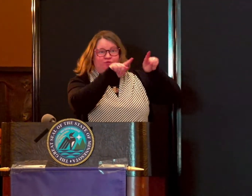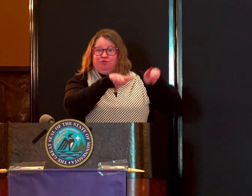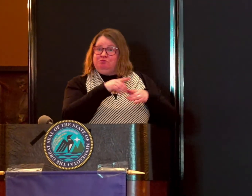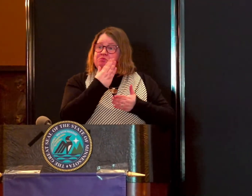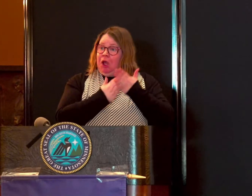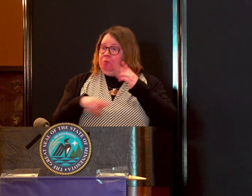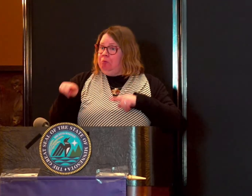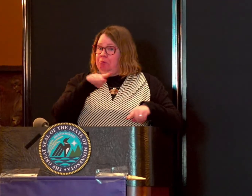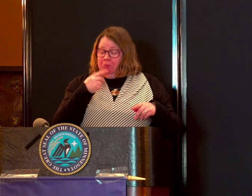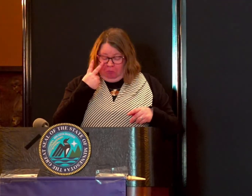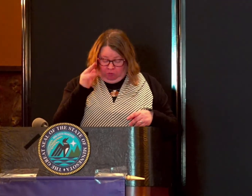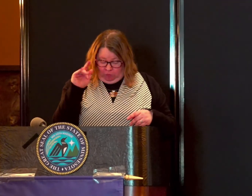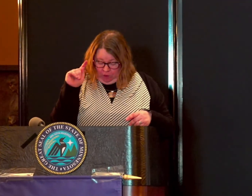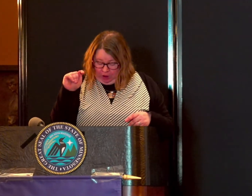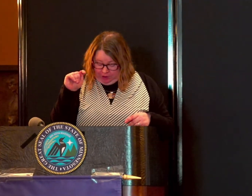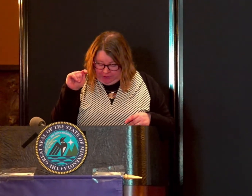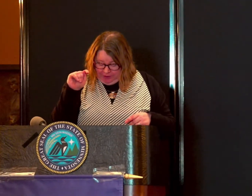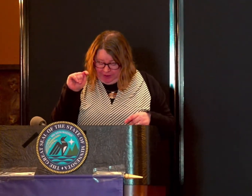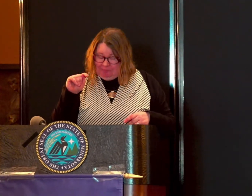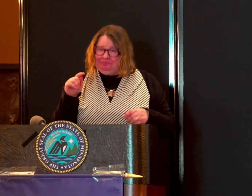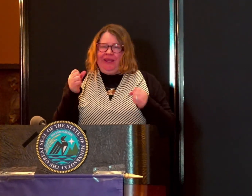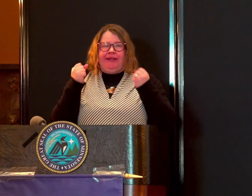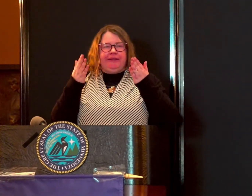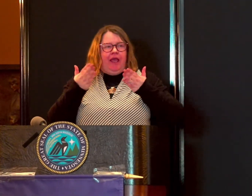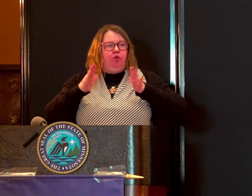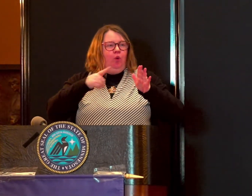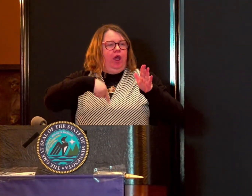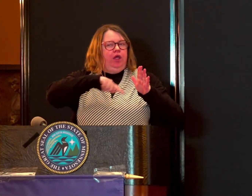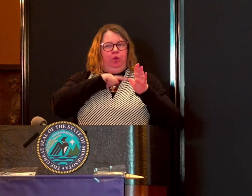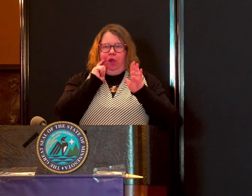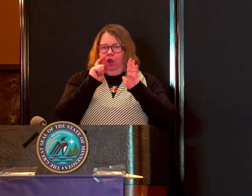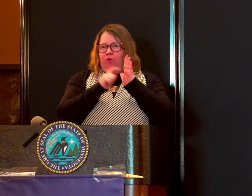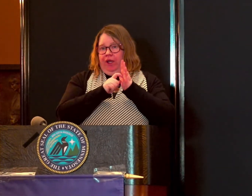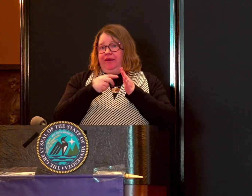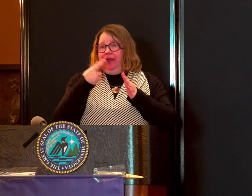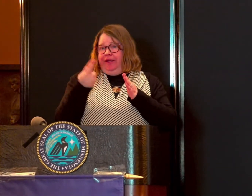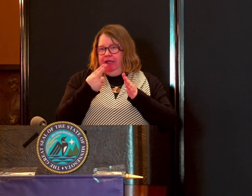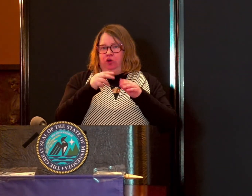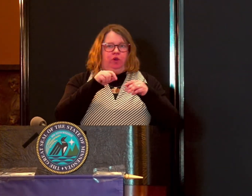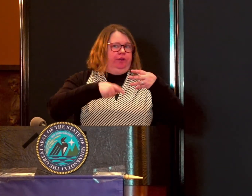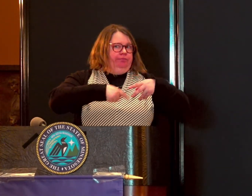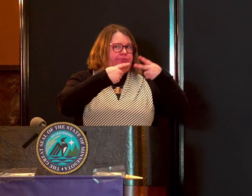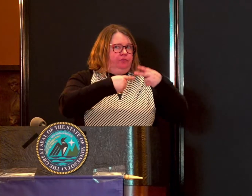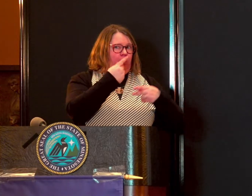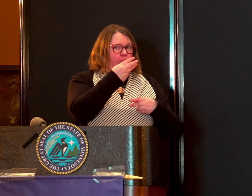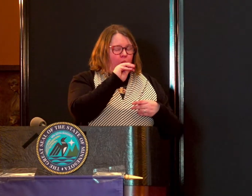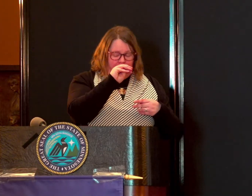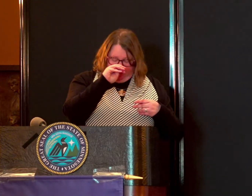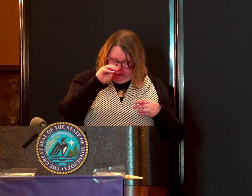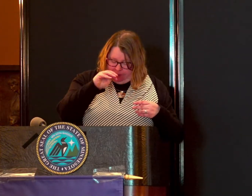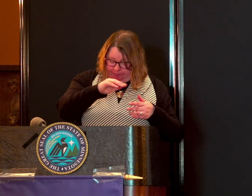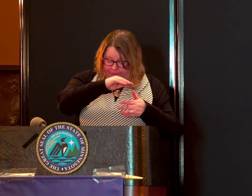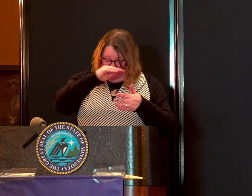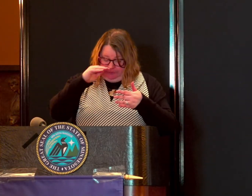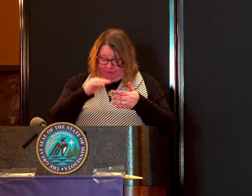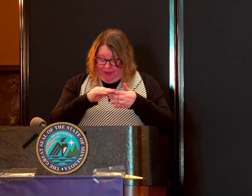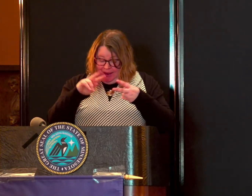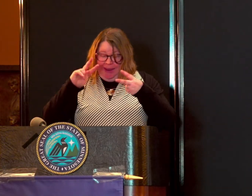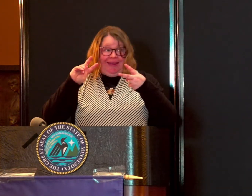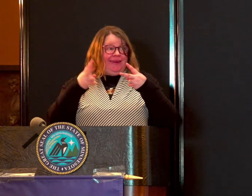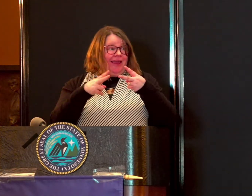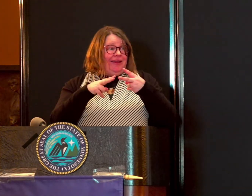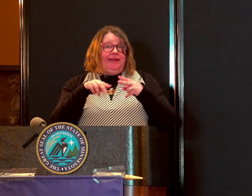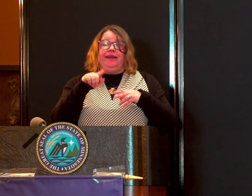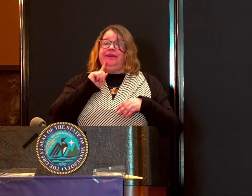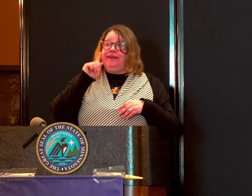recently, you will have noticed that there's some photos that were showing up on the platform here, and this is recognizing and honoring some